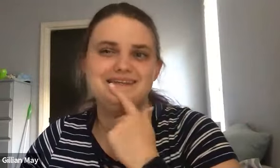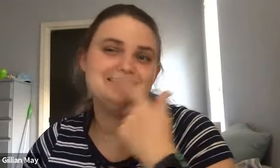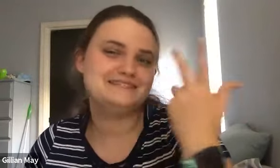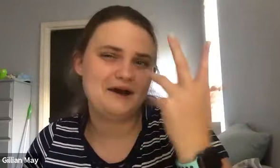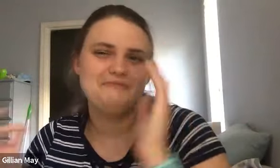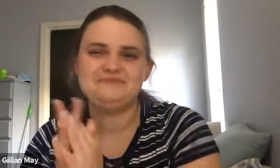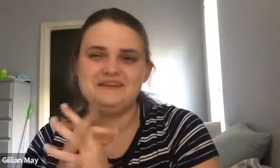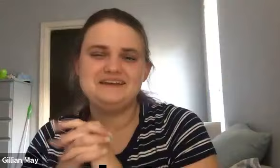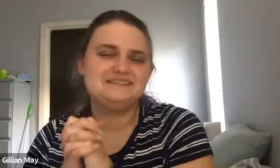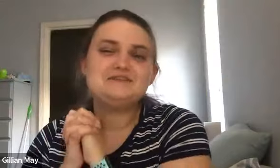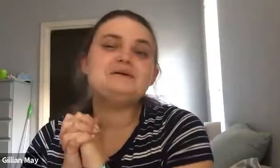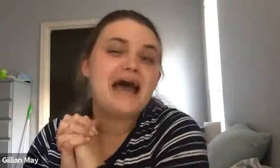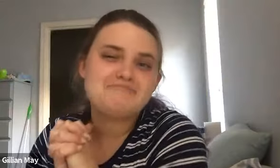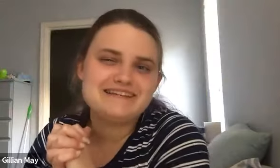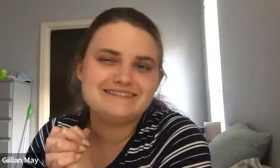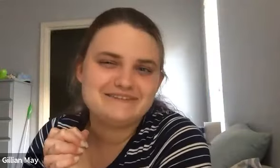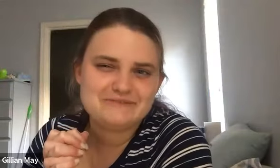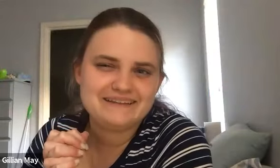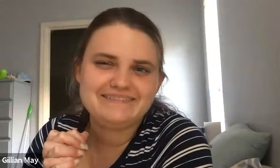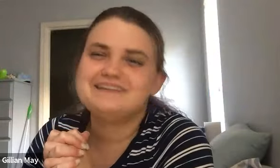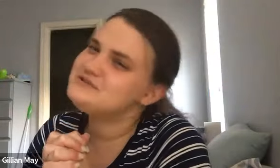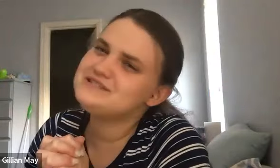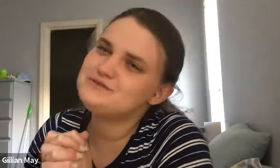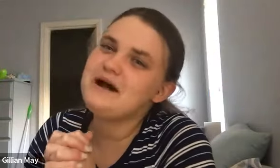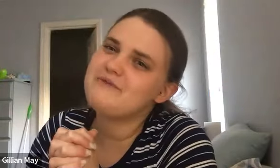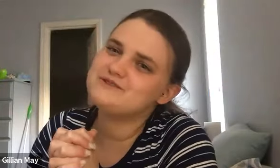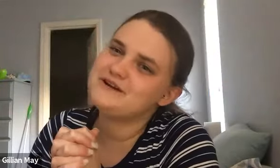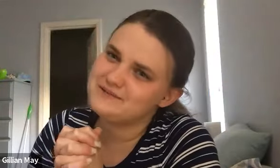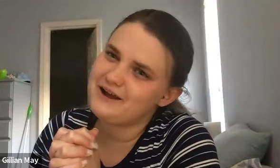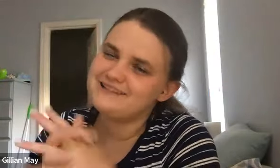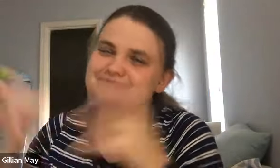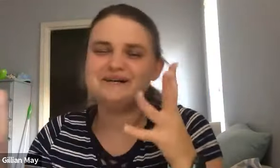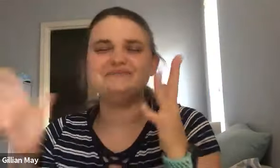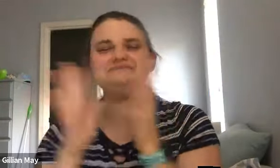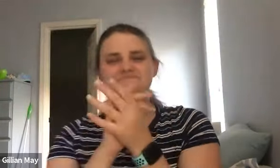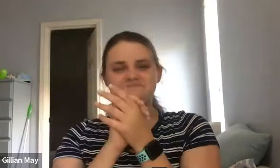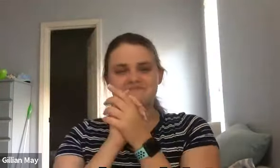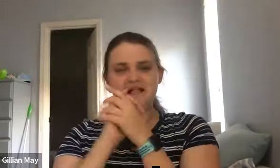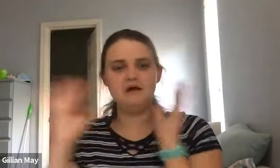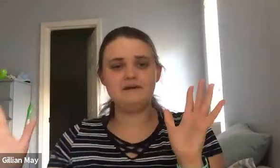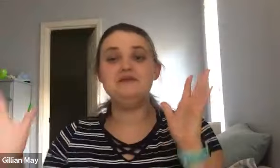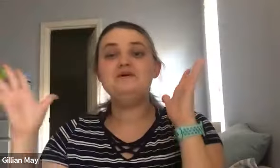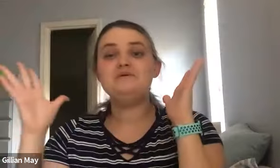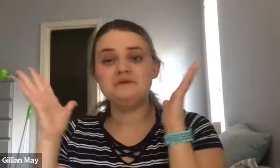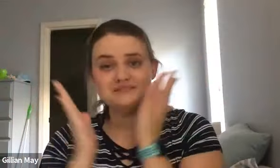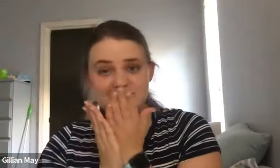sense. So doesn't always happen easily for me like that. So this is why I was very surprised. But all right, we will stop